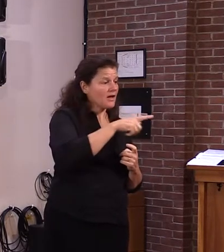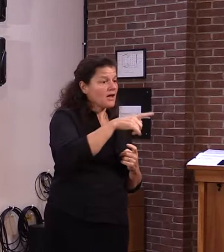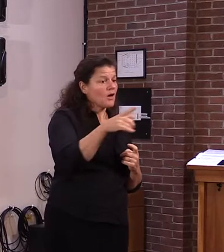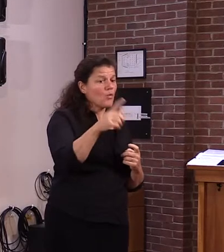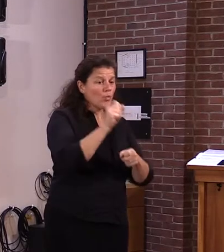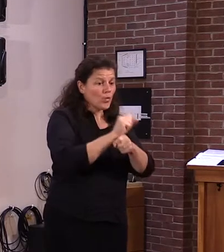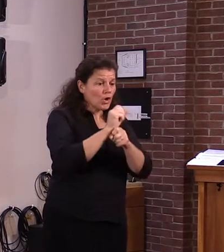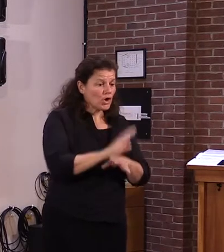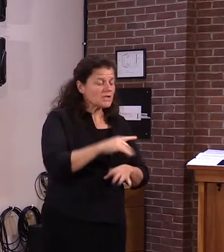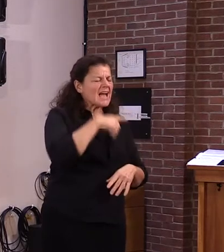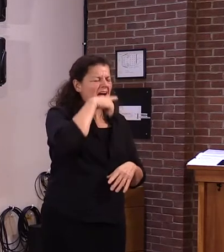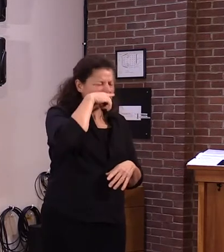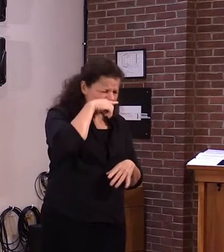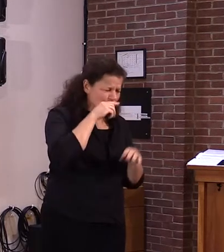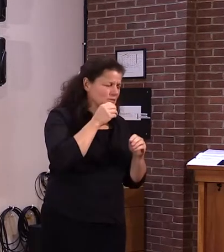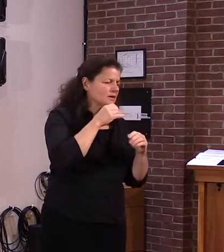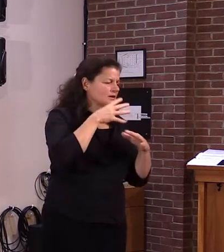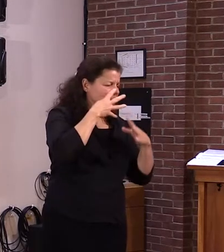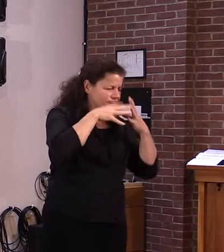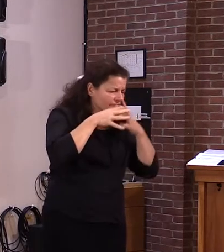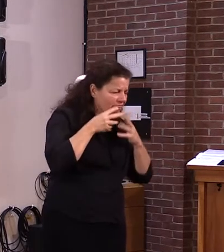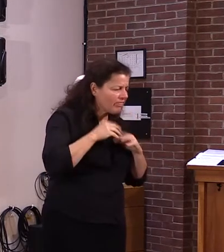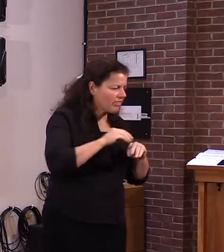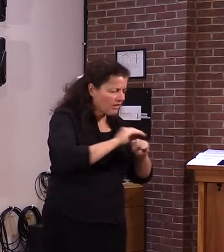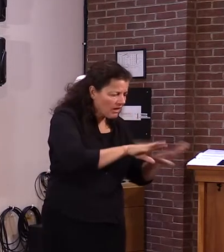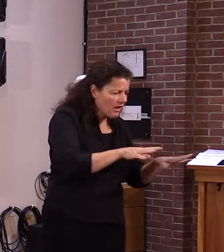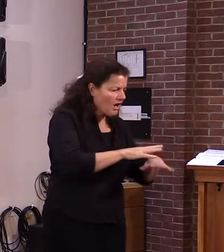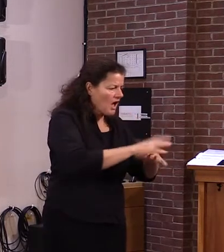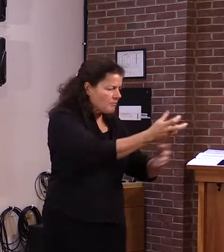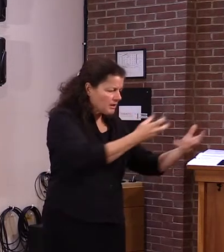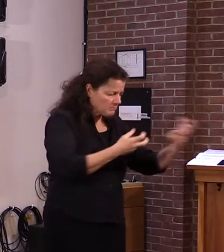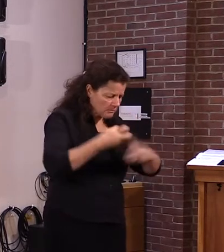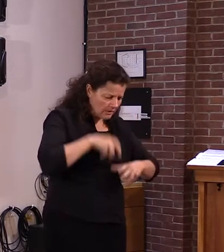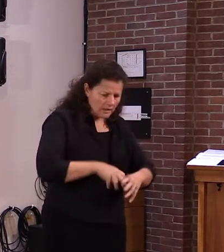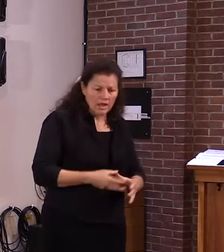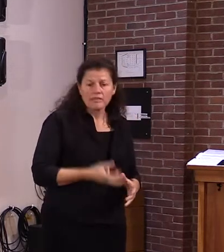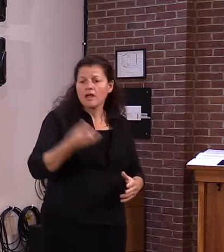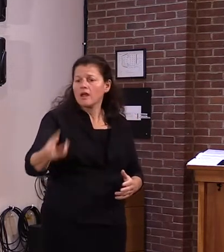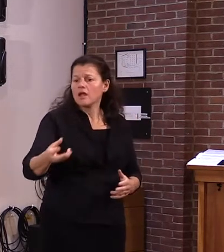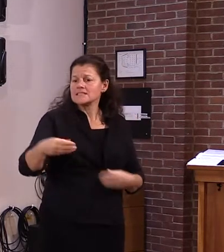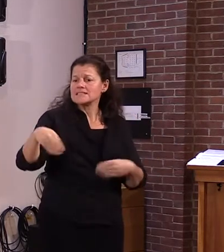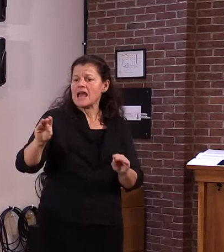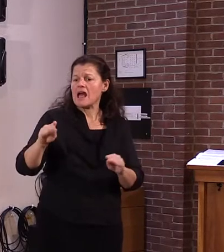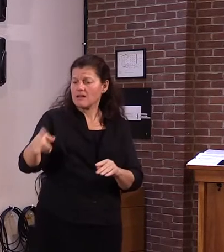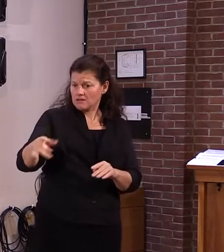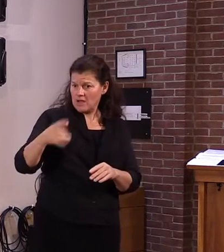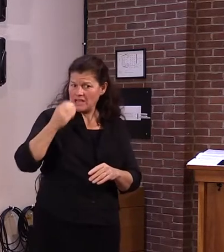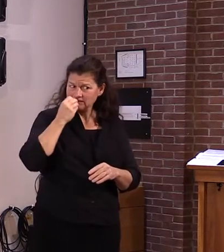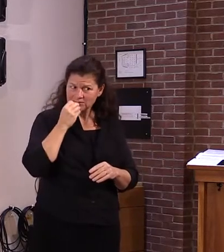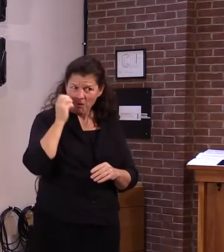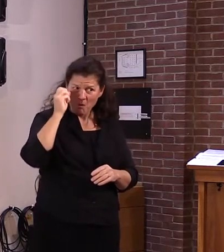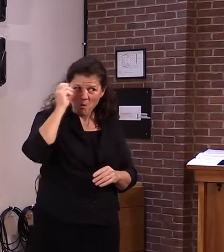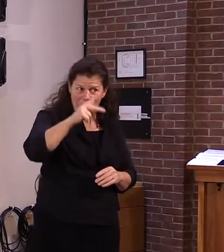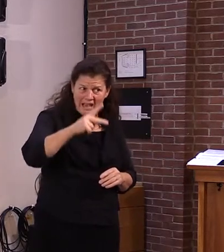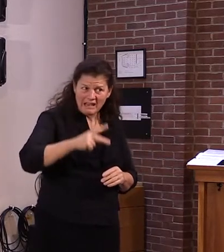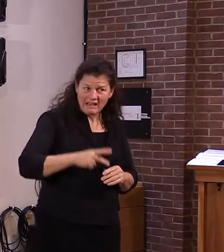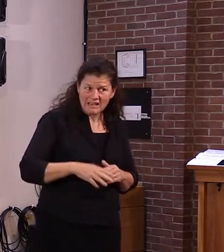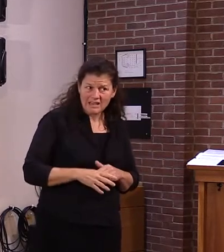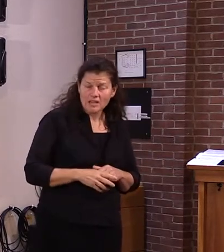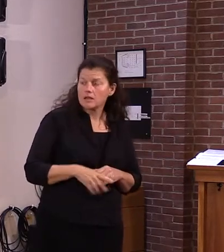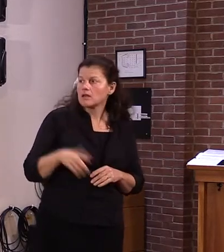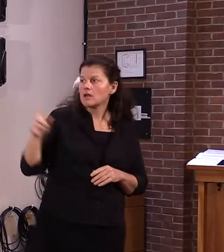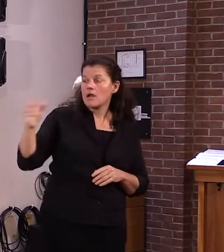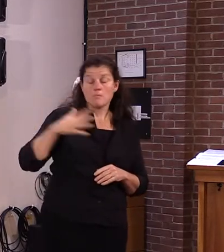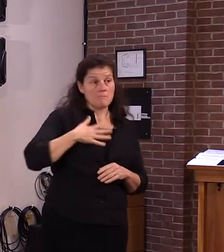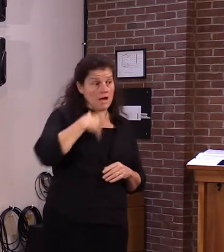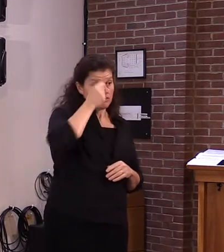can be no spread whatsoever to somebody who then picks up those apples. Yeah, those apples, from my understanding, are